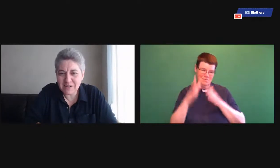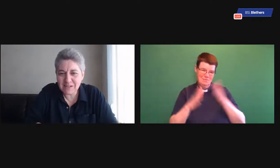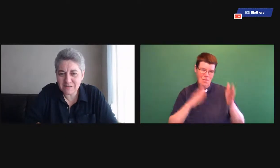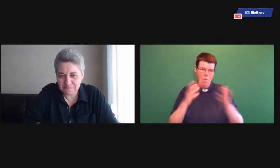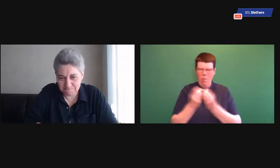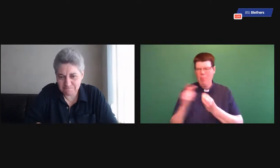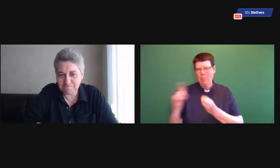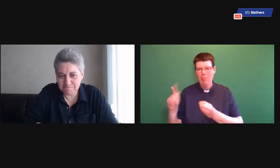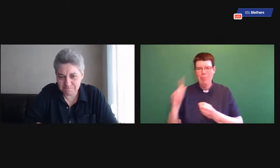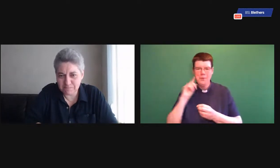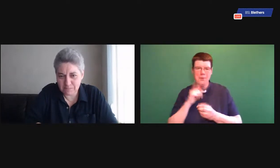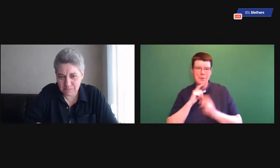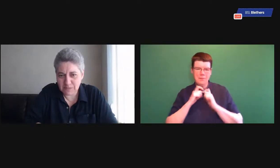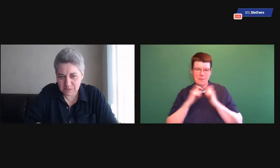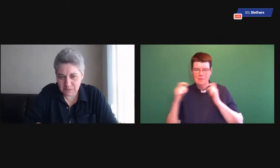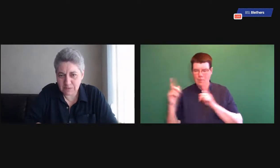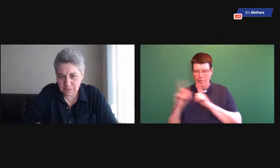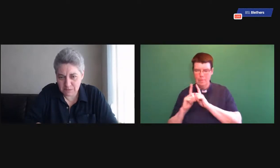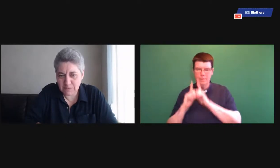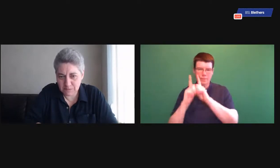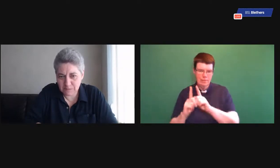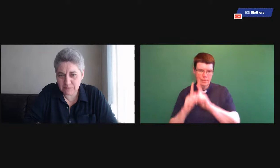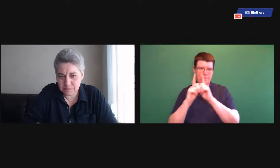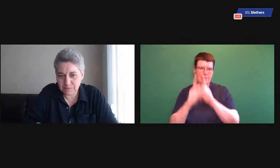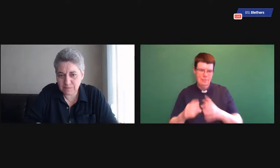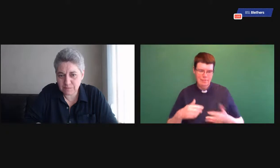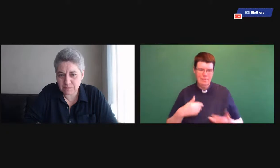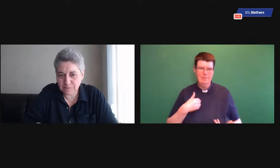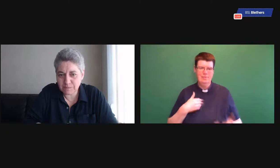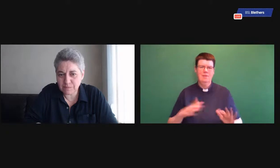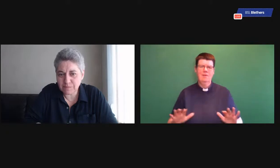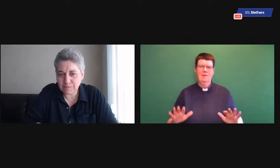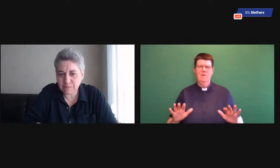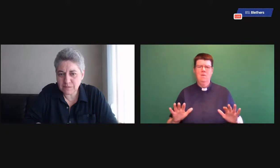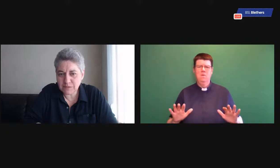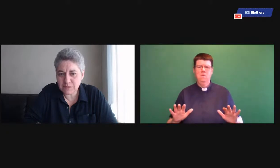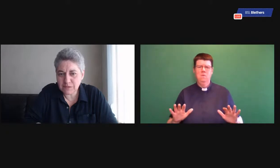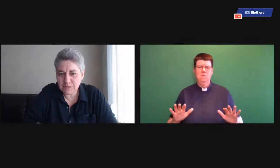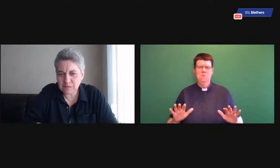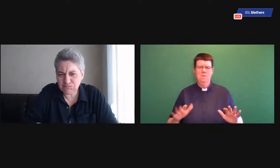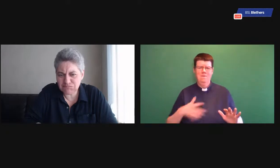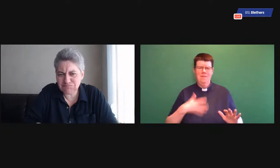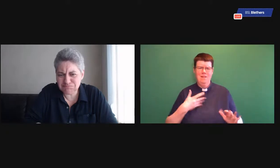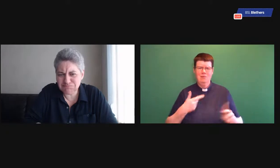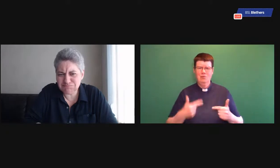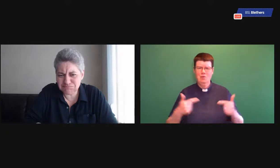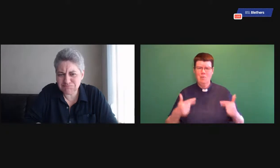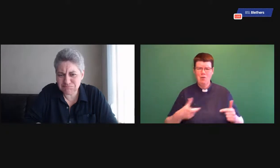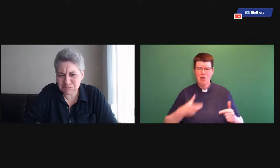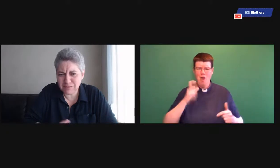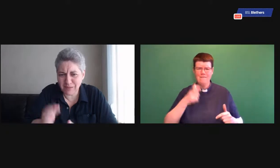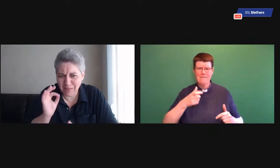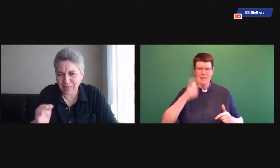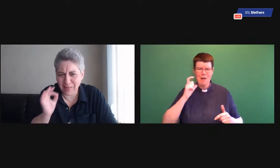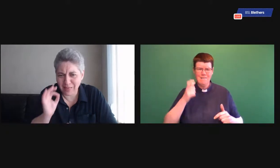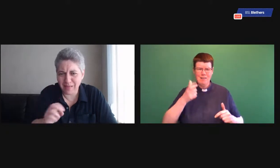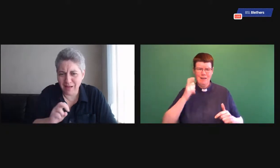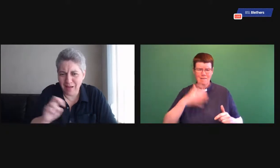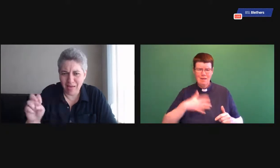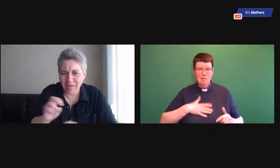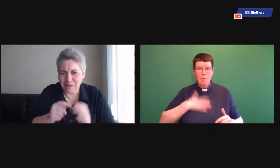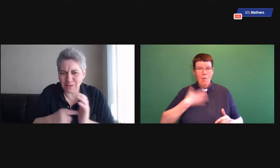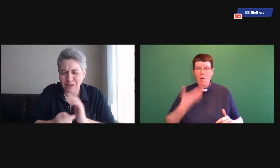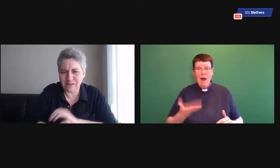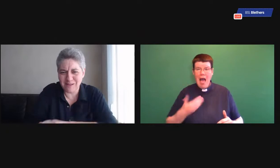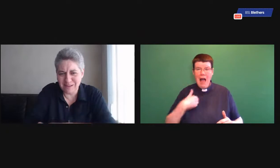I've learned, Avril, that when I was in training with someone, we went to houses. Yeah, you're absolutely right. I felt it was too